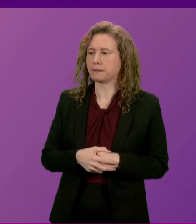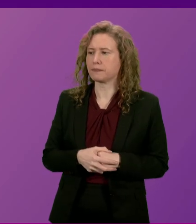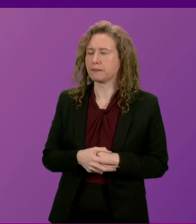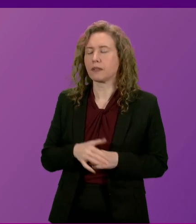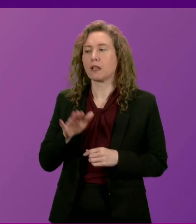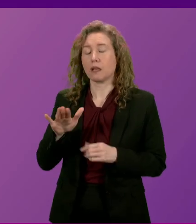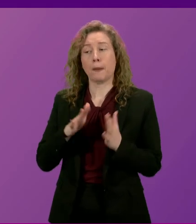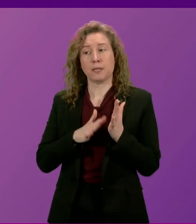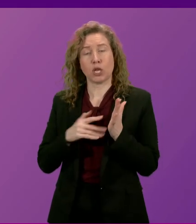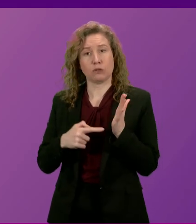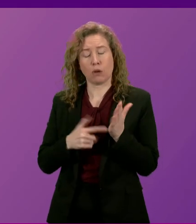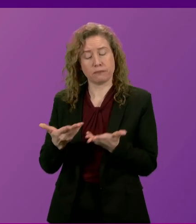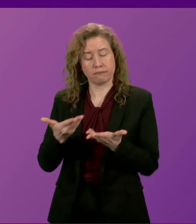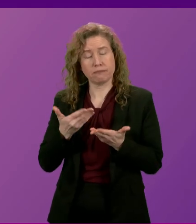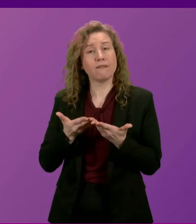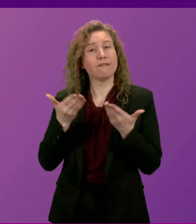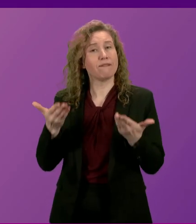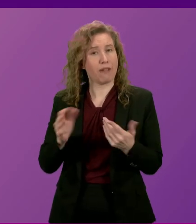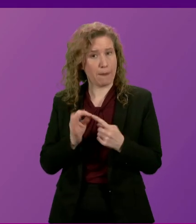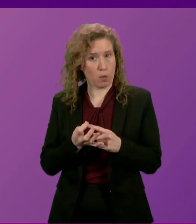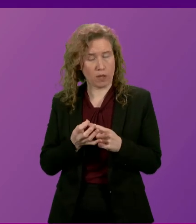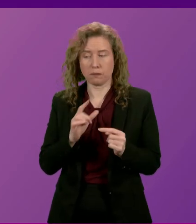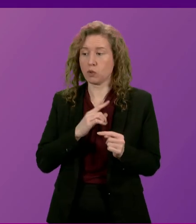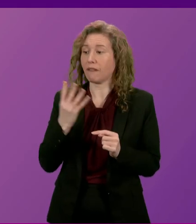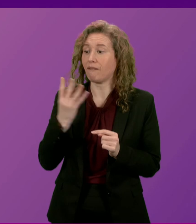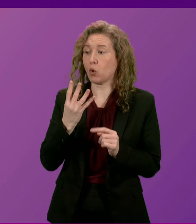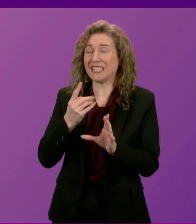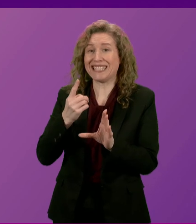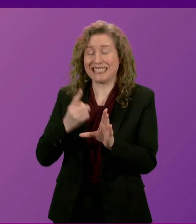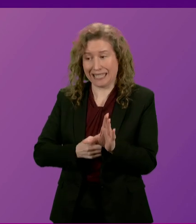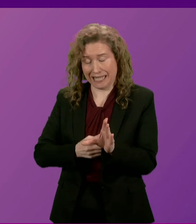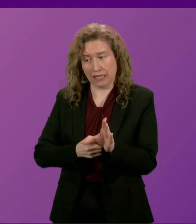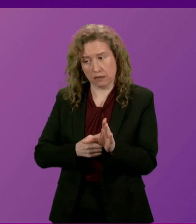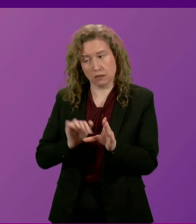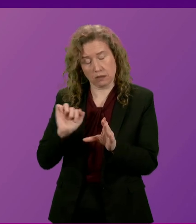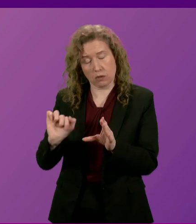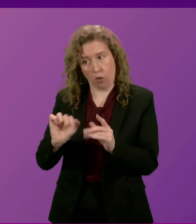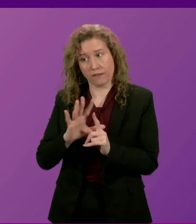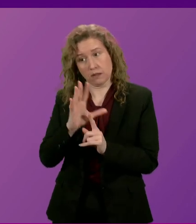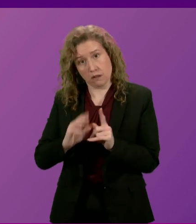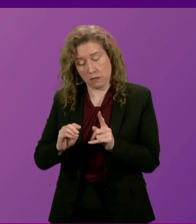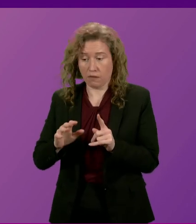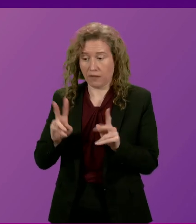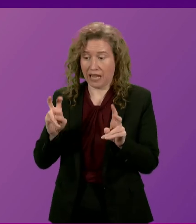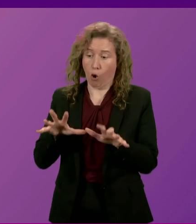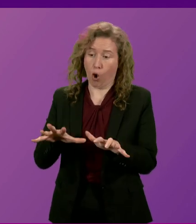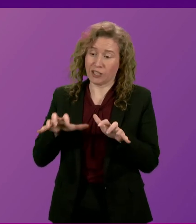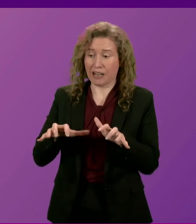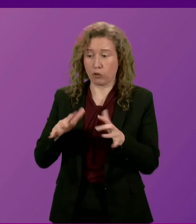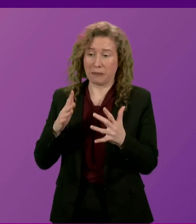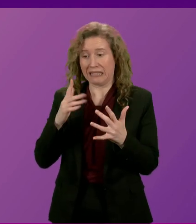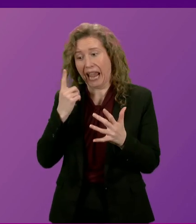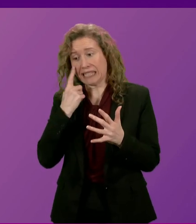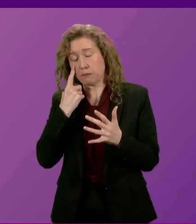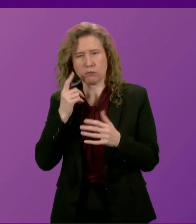Michelle Thompson puts a very fair point to me, because we've had 14 years of the austerity experiment, and it's been a complete